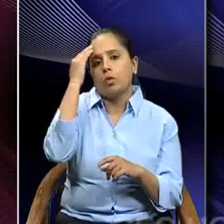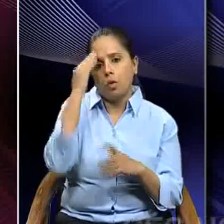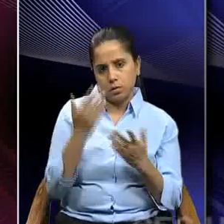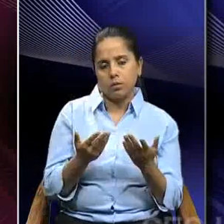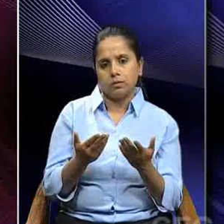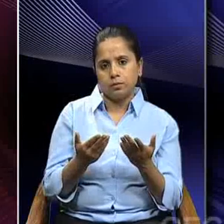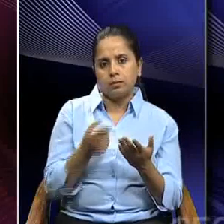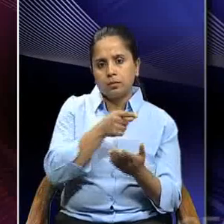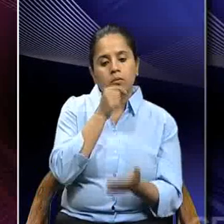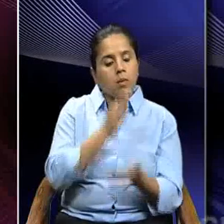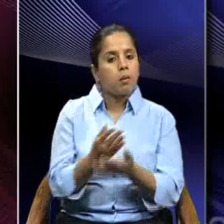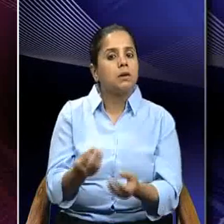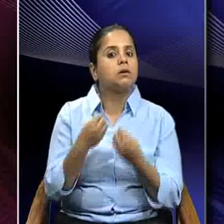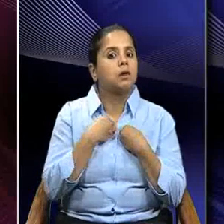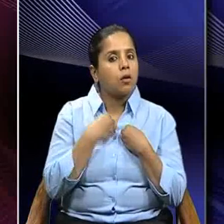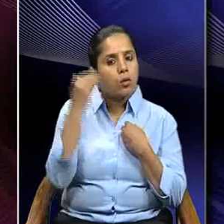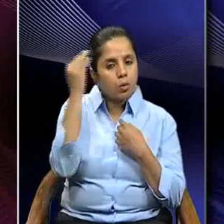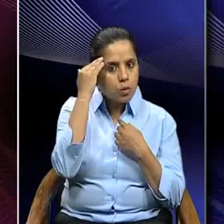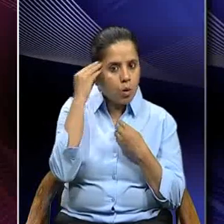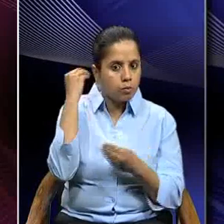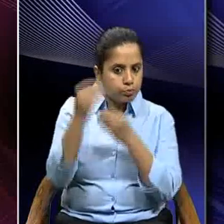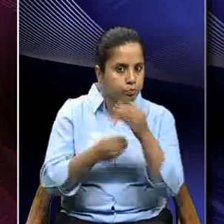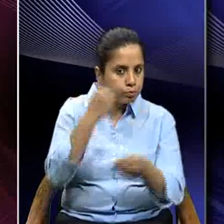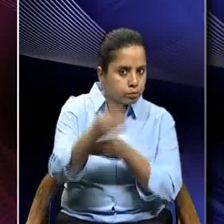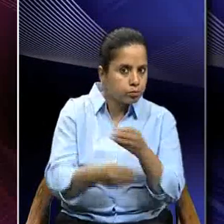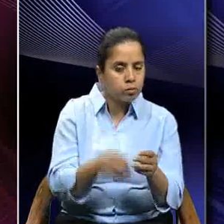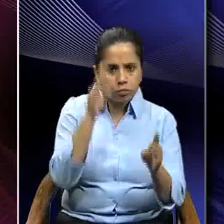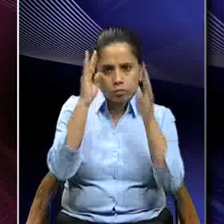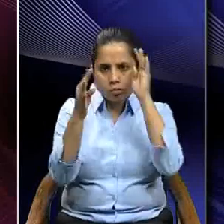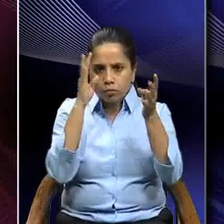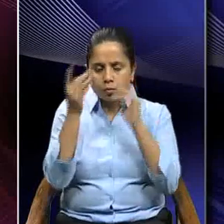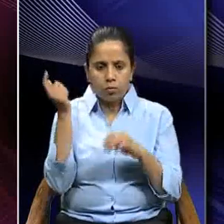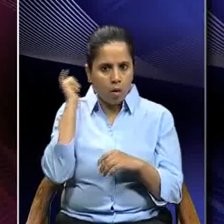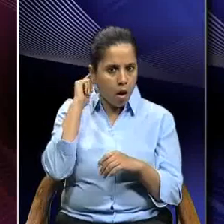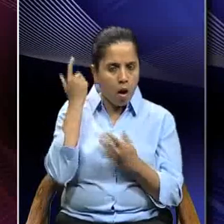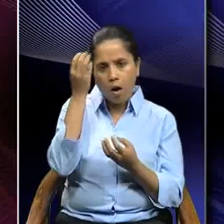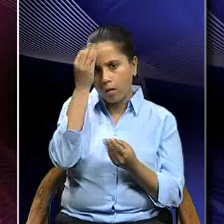it permits knowledge generation through creative and intuitive insights.